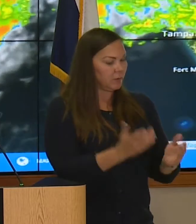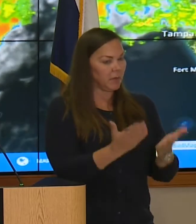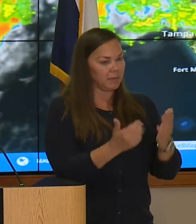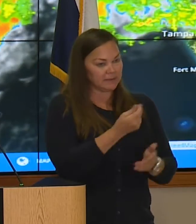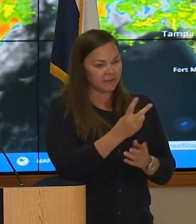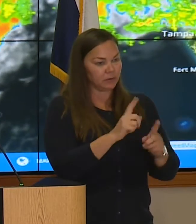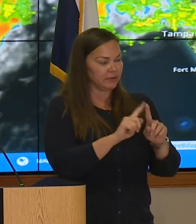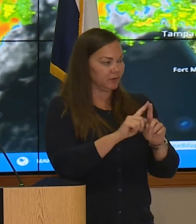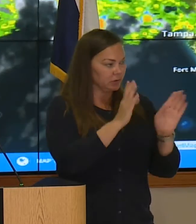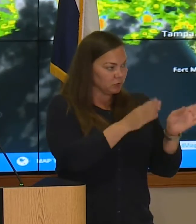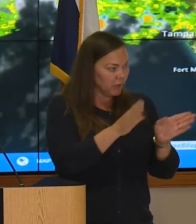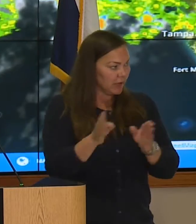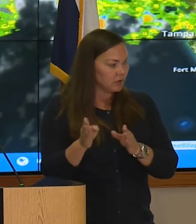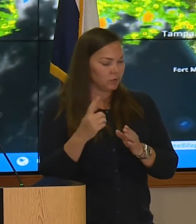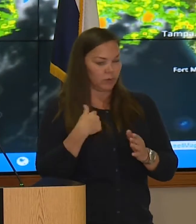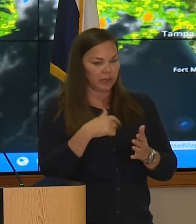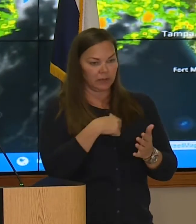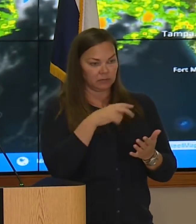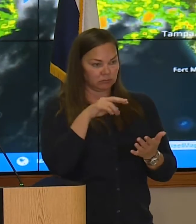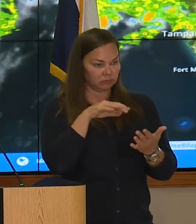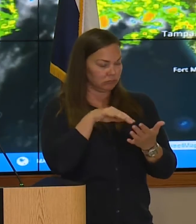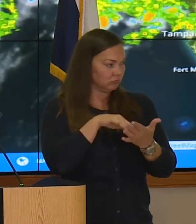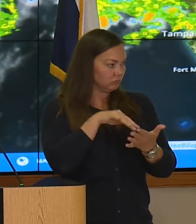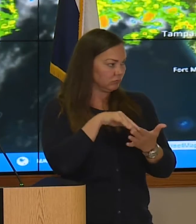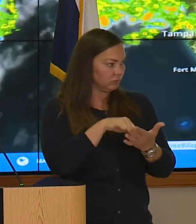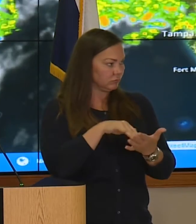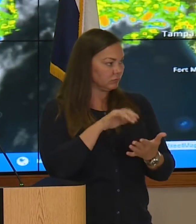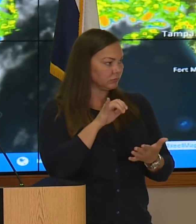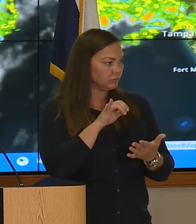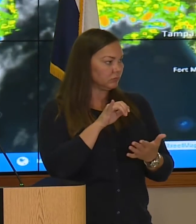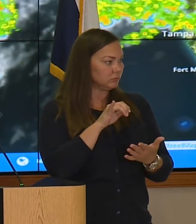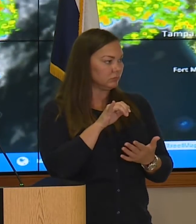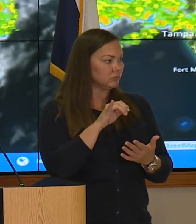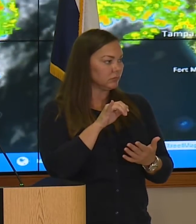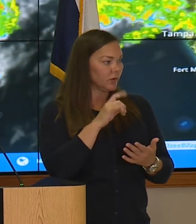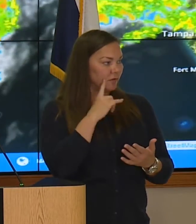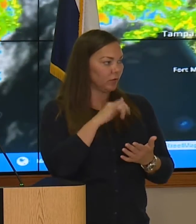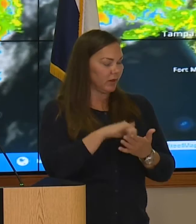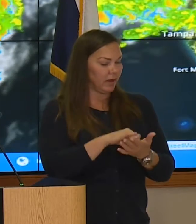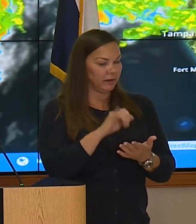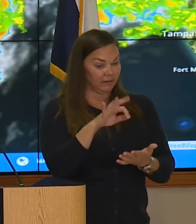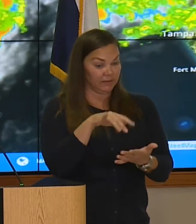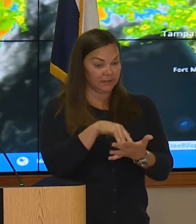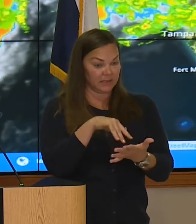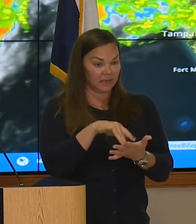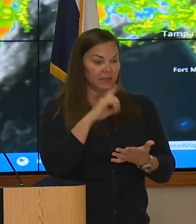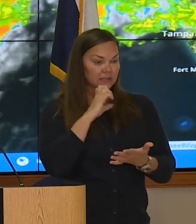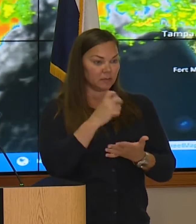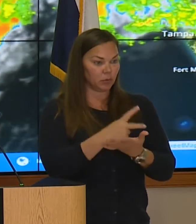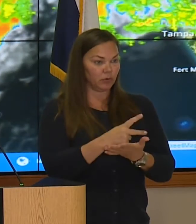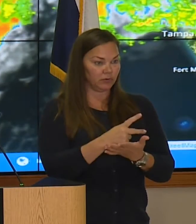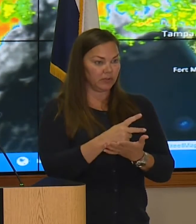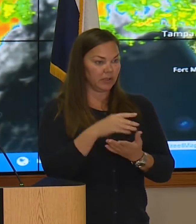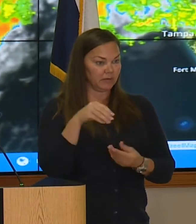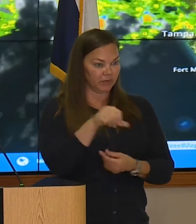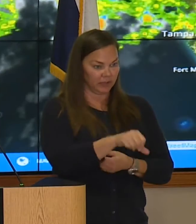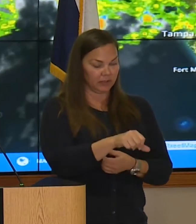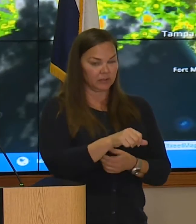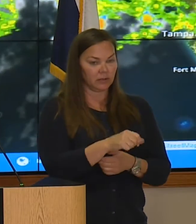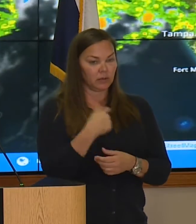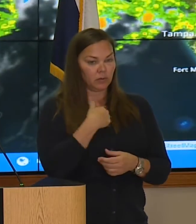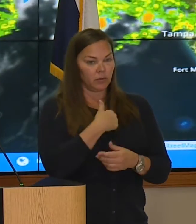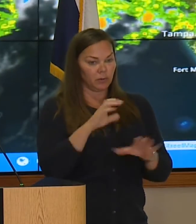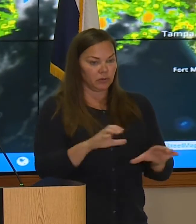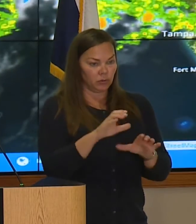several strategies that we can look at. That will be done in a study. If the study is approved and funded, we